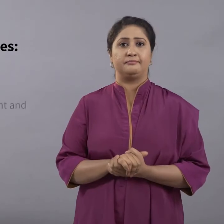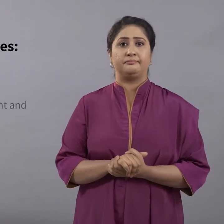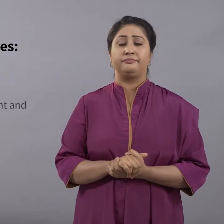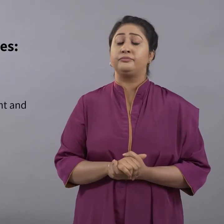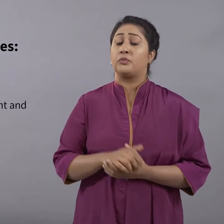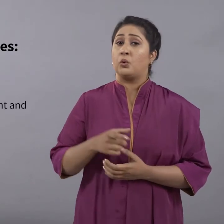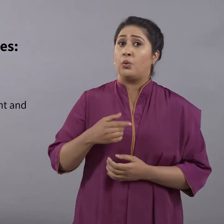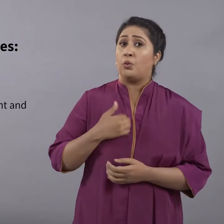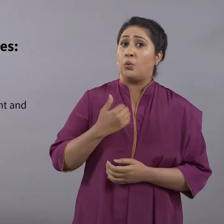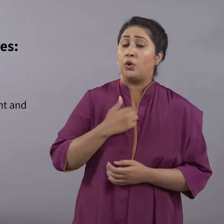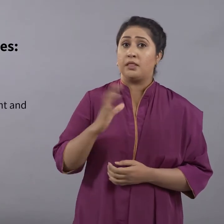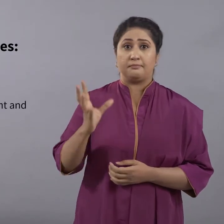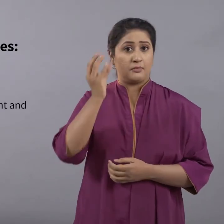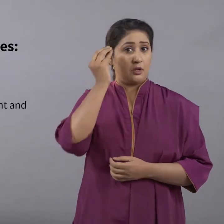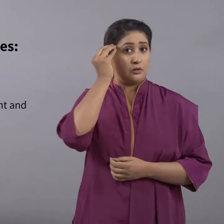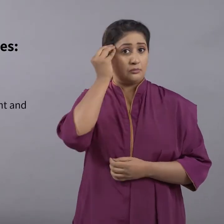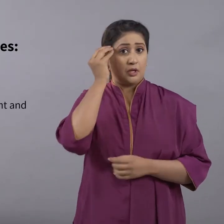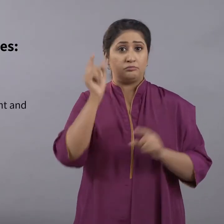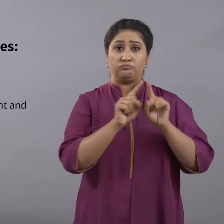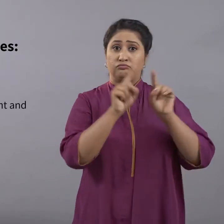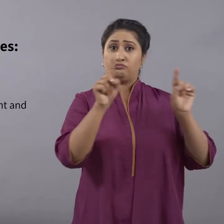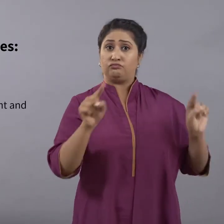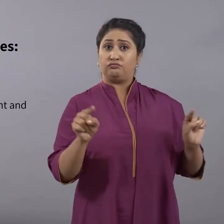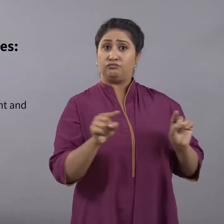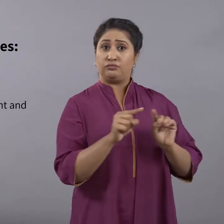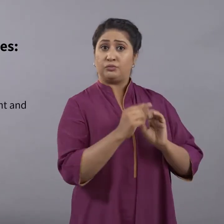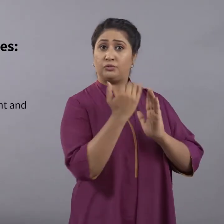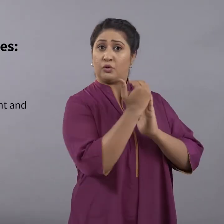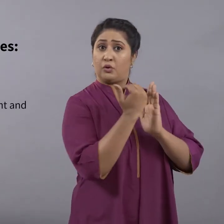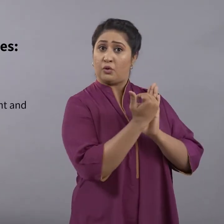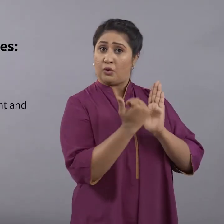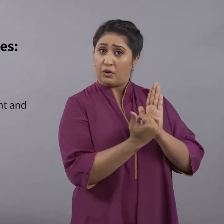Familiarize yourself with the content and instructions.